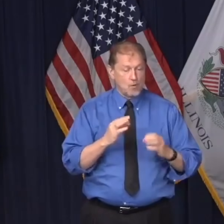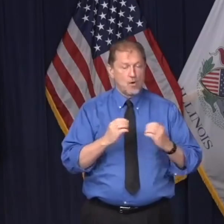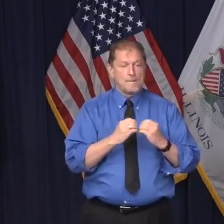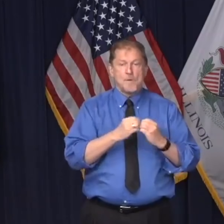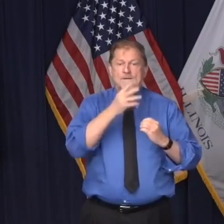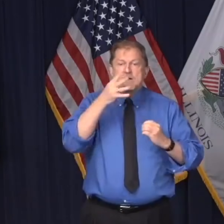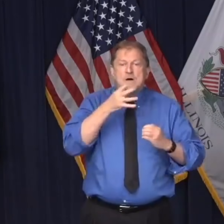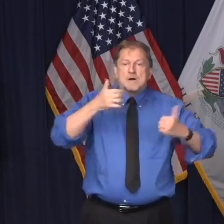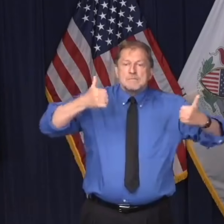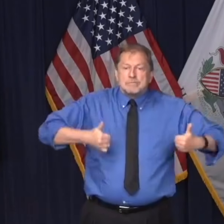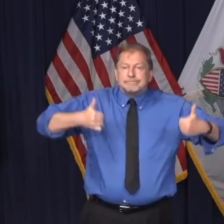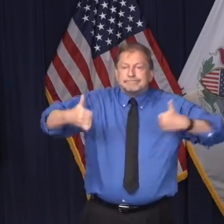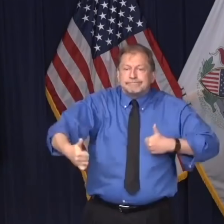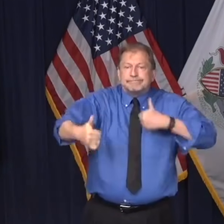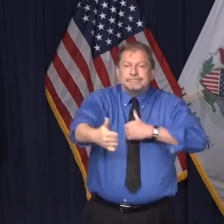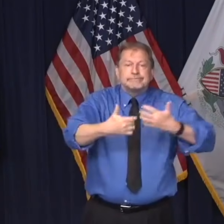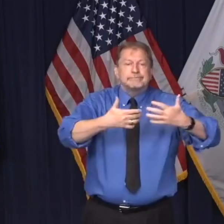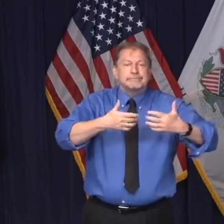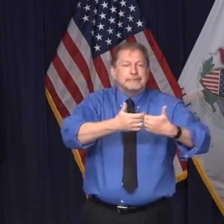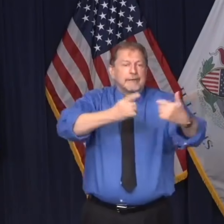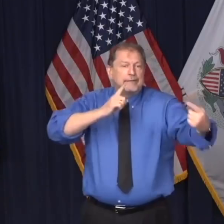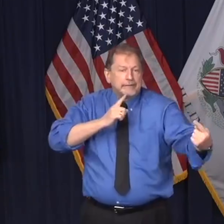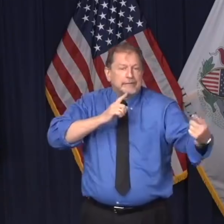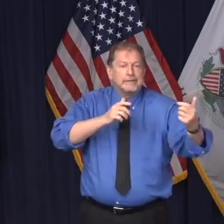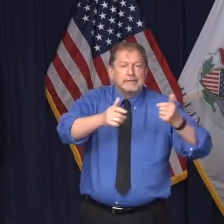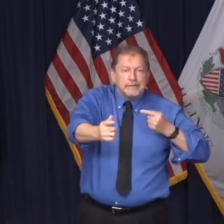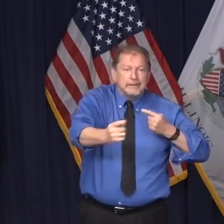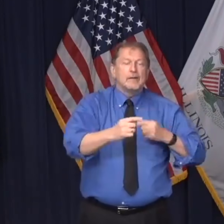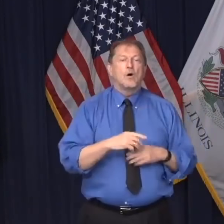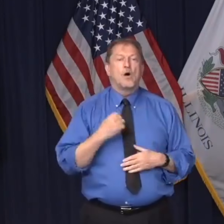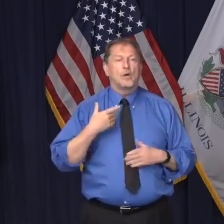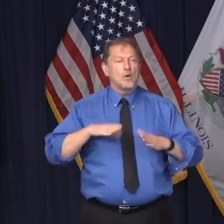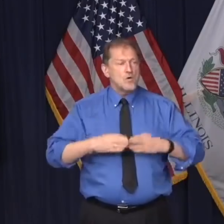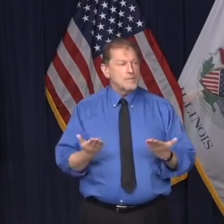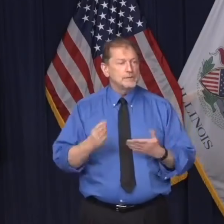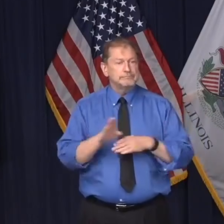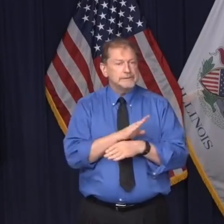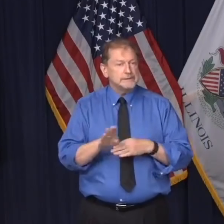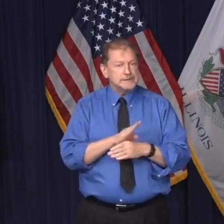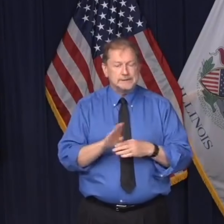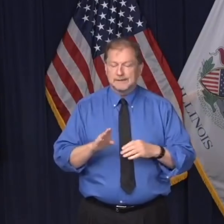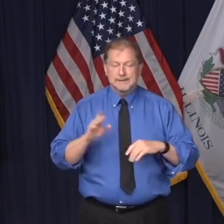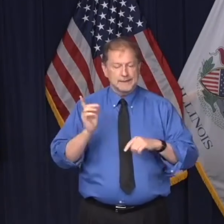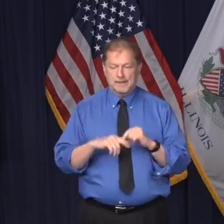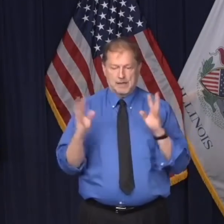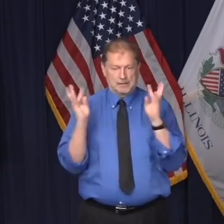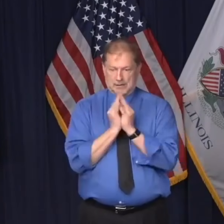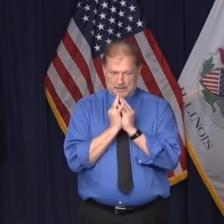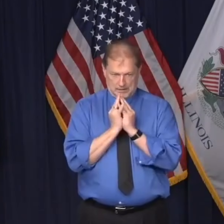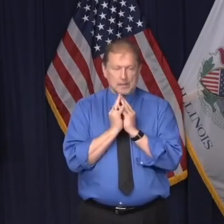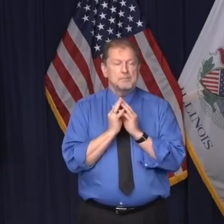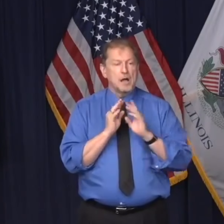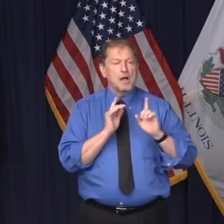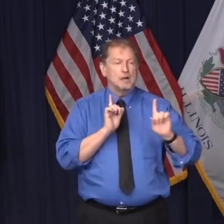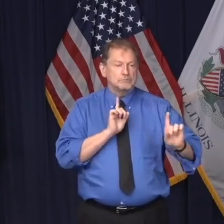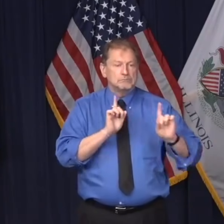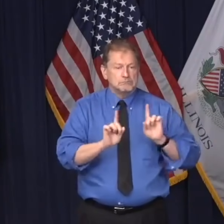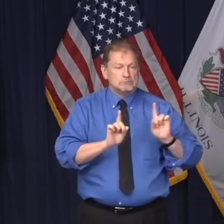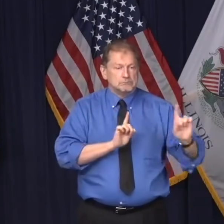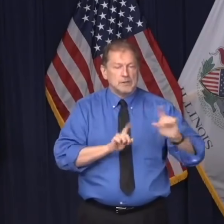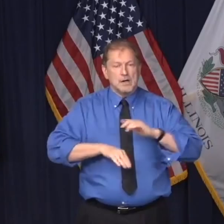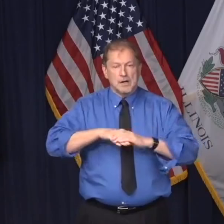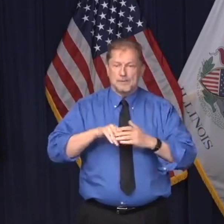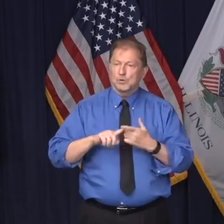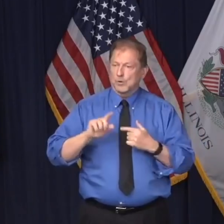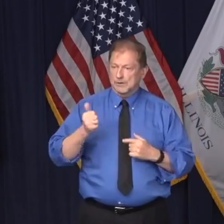for people, and where we can open businesses that don't force people to congregate together in larger groups than 10 at a time